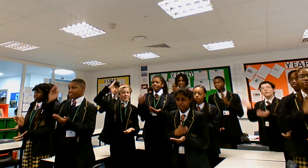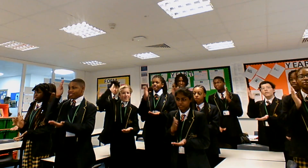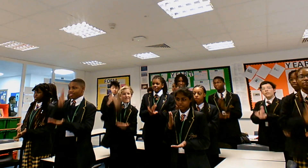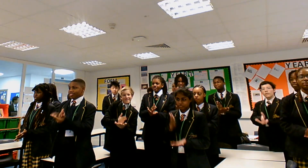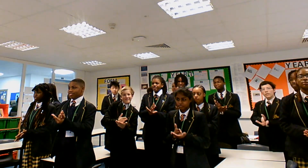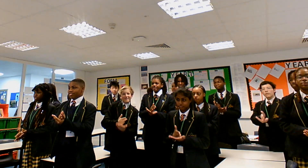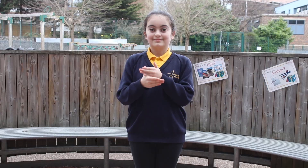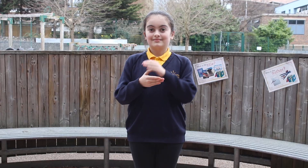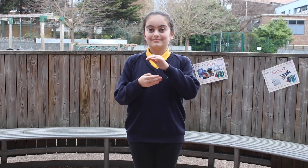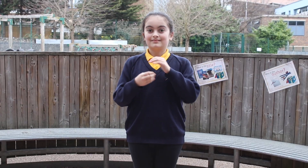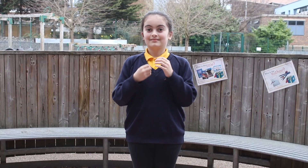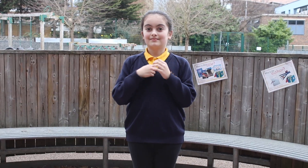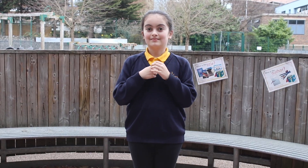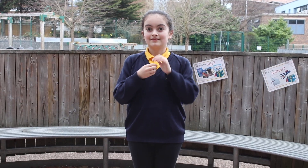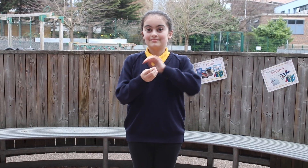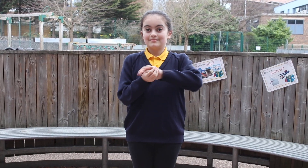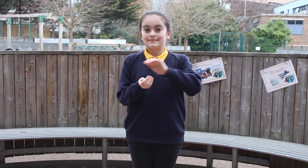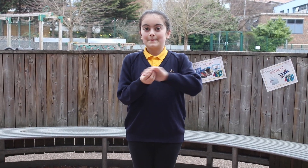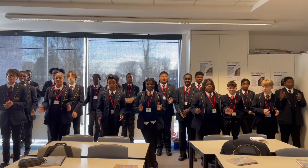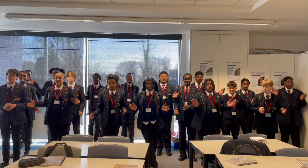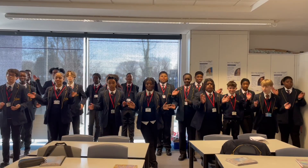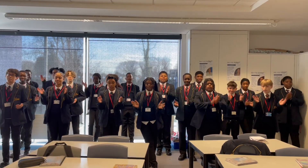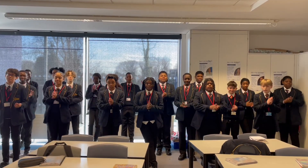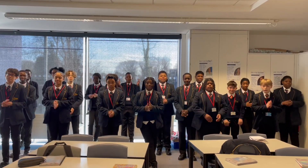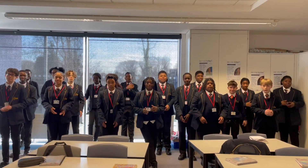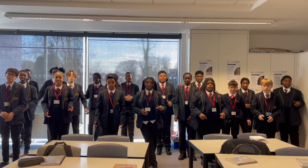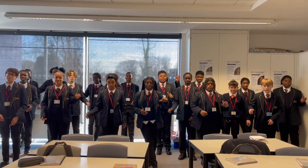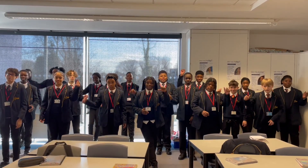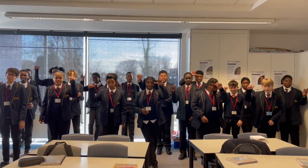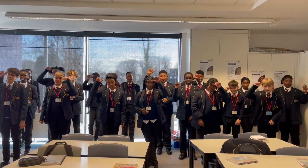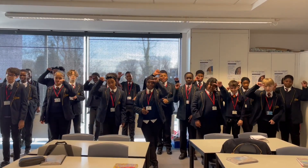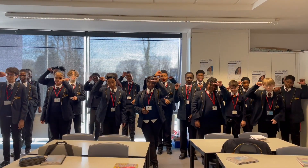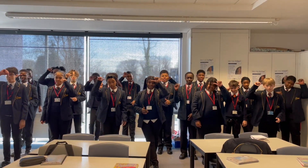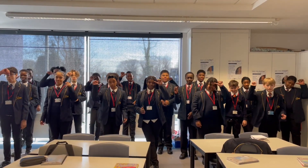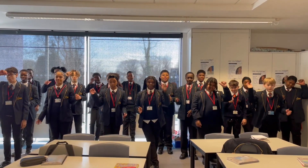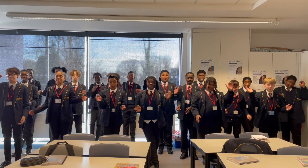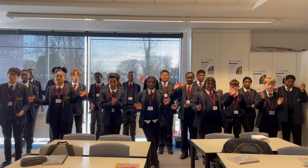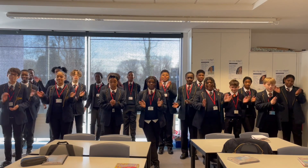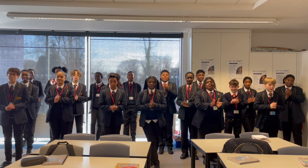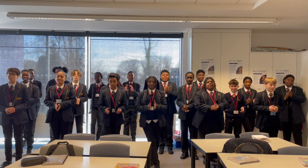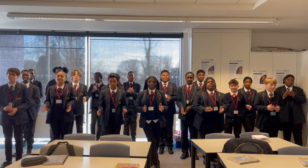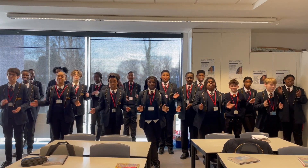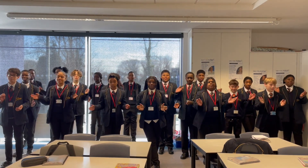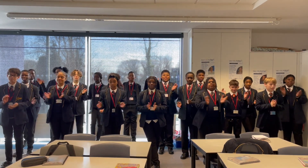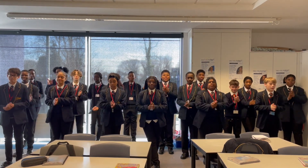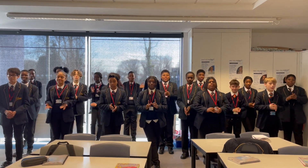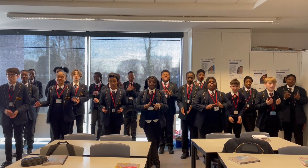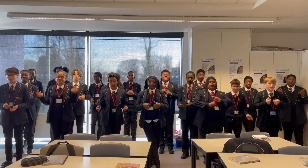truth. Because I'm happy. Clap along if you know what happiness is to you.